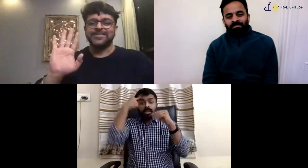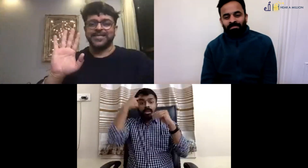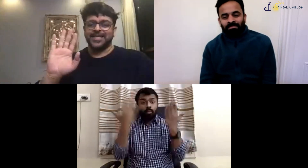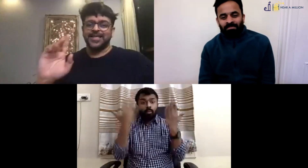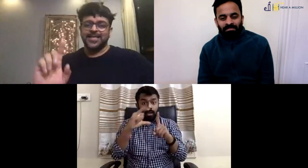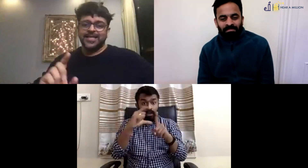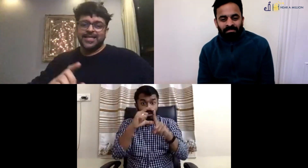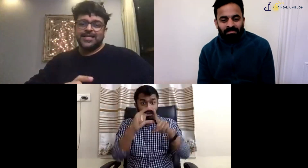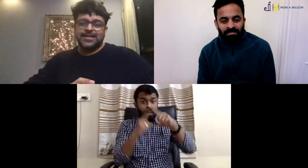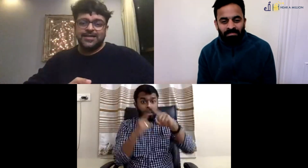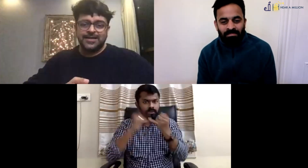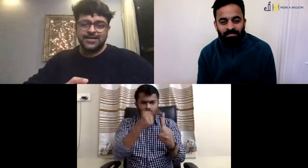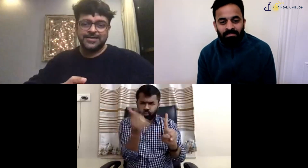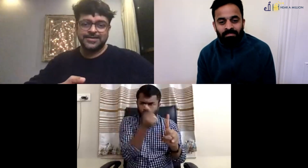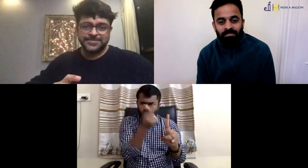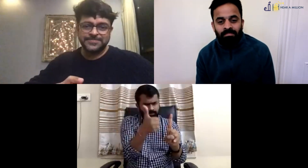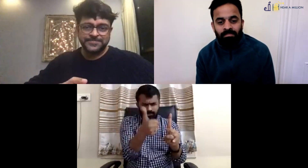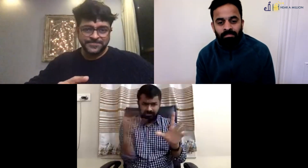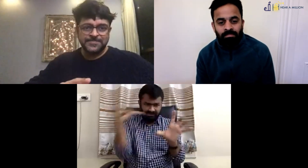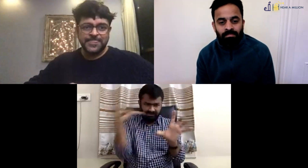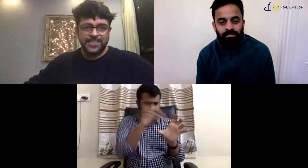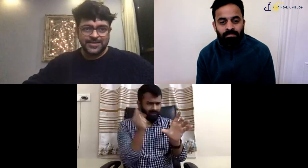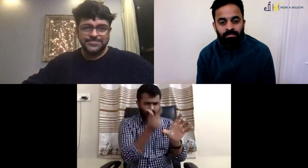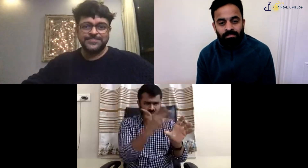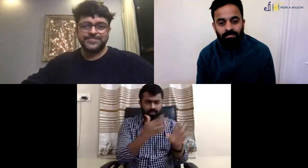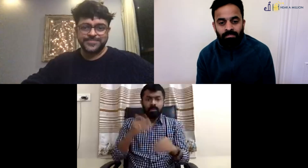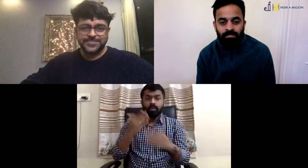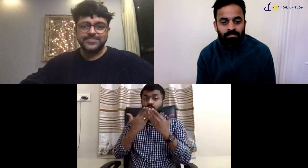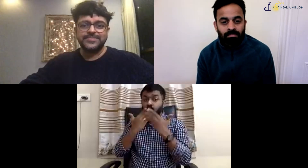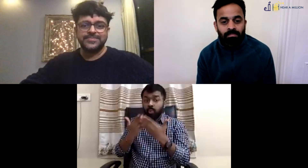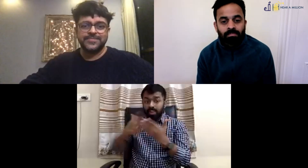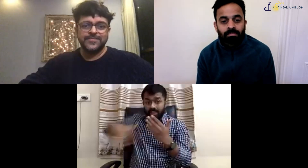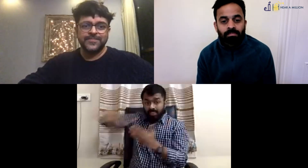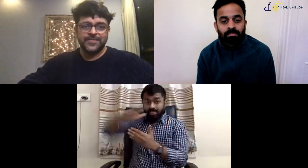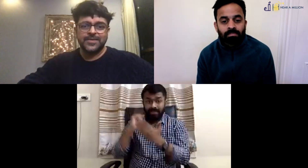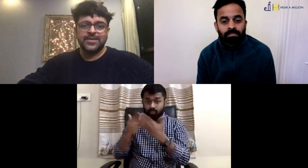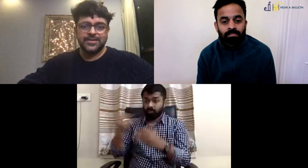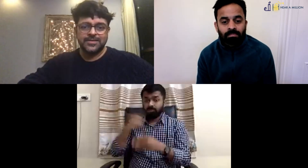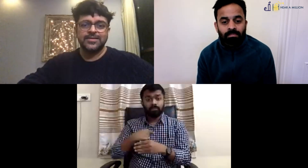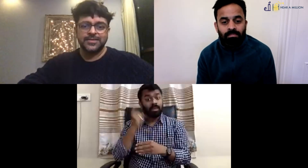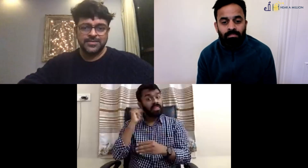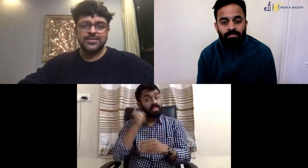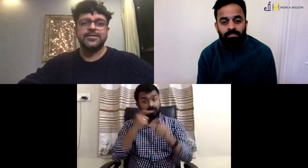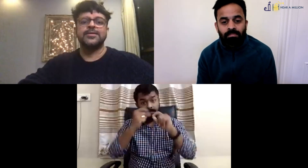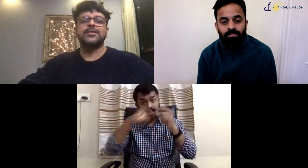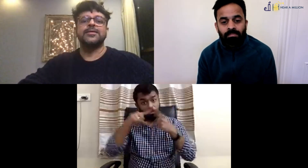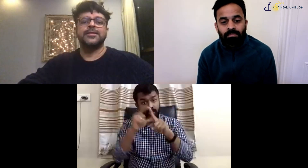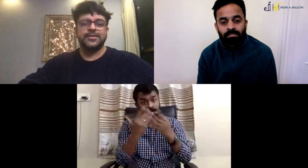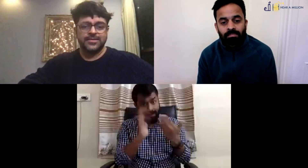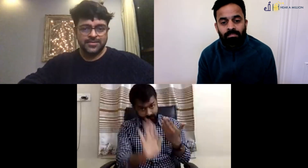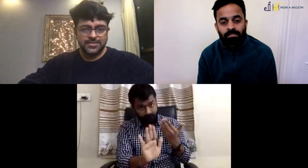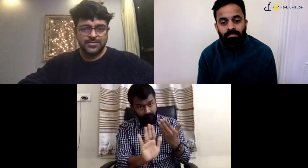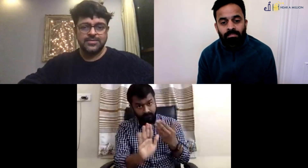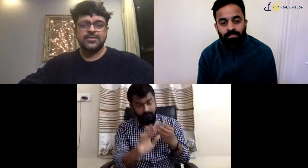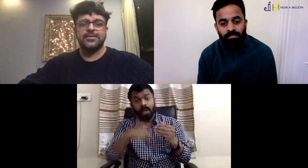Right. what I think, the DDISL course is beneficial for the deaf people, but in school,